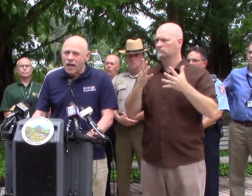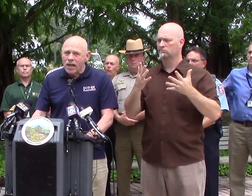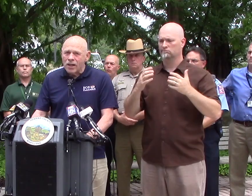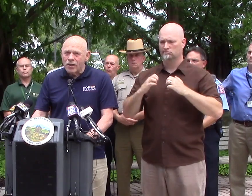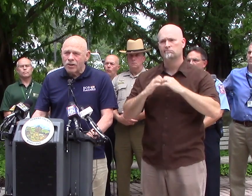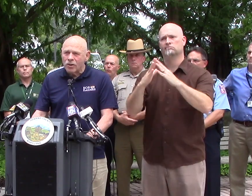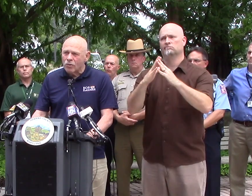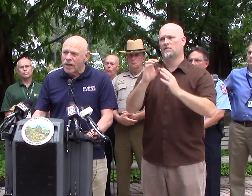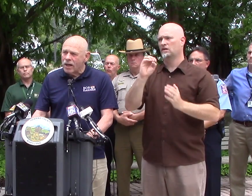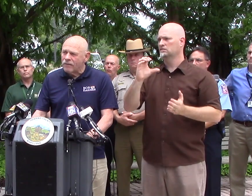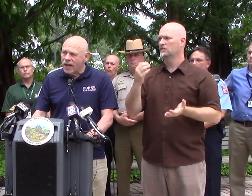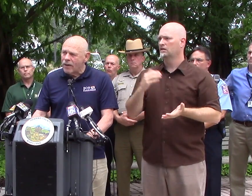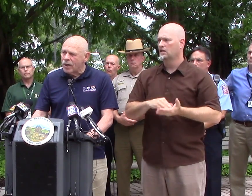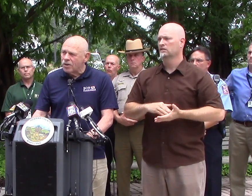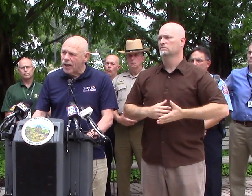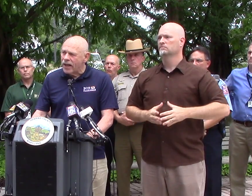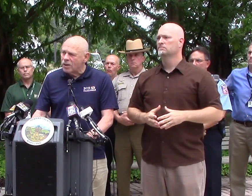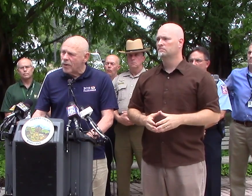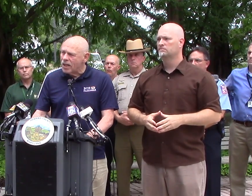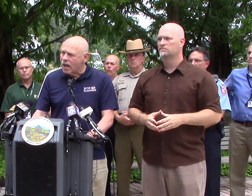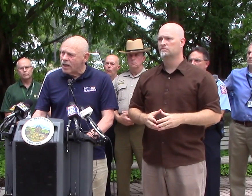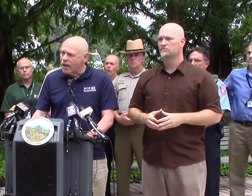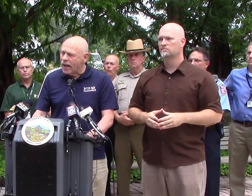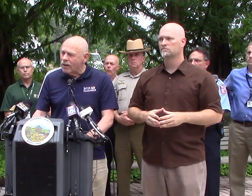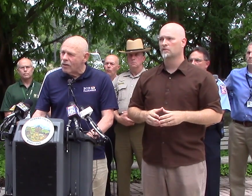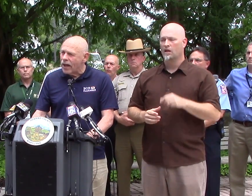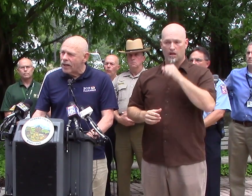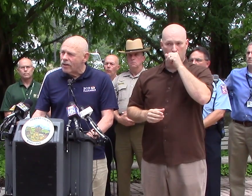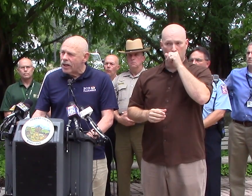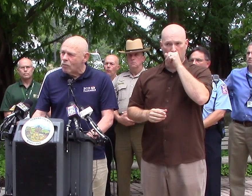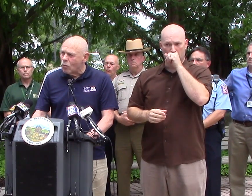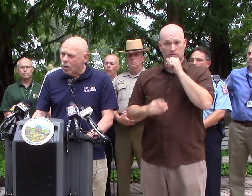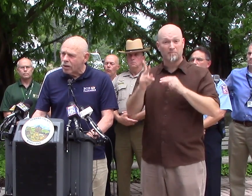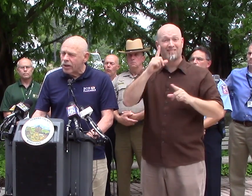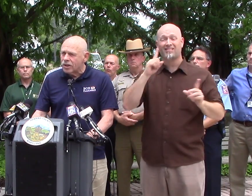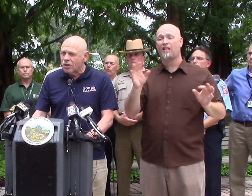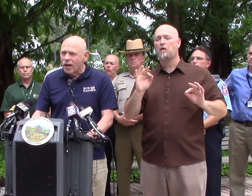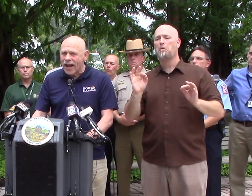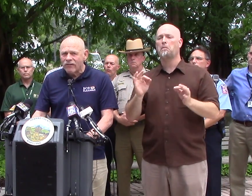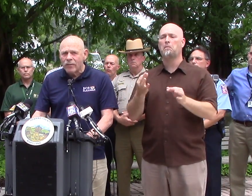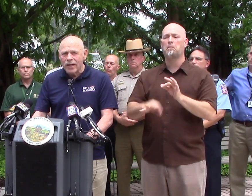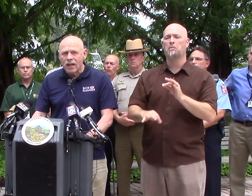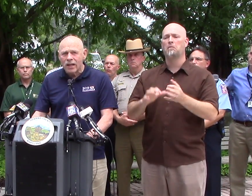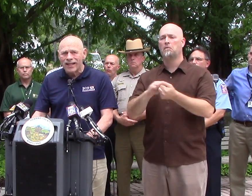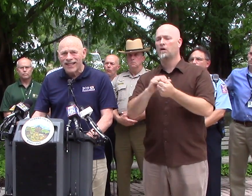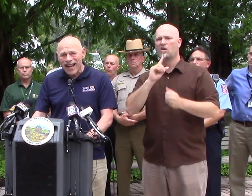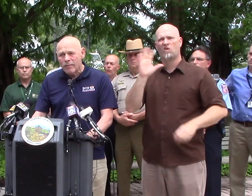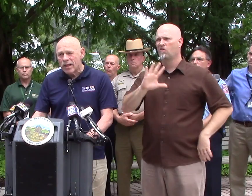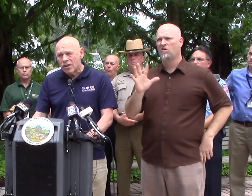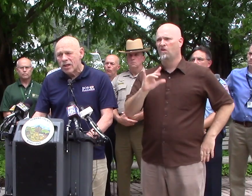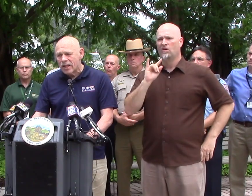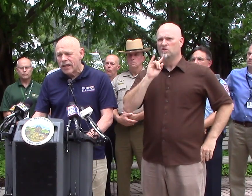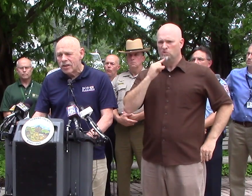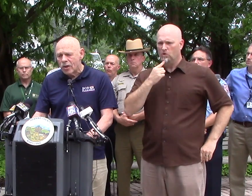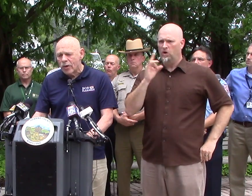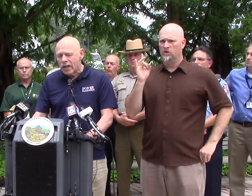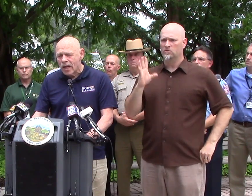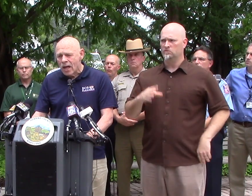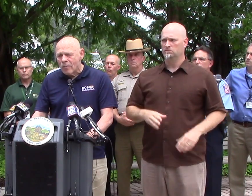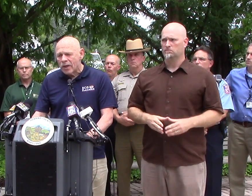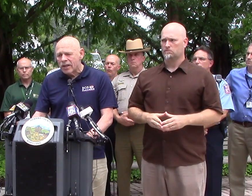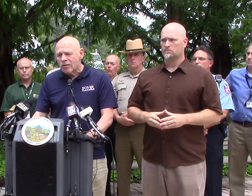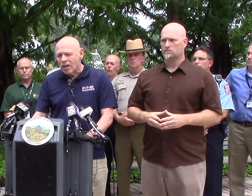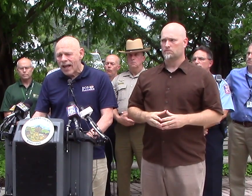underestimate the degree of damage that has been done and the work that's going to have to be done and the time that it's going to take to do